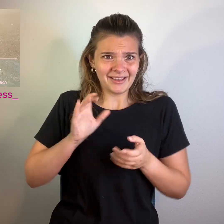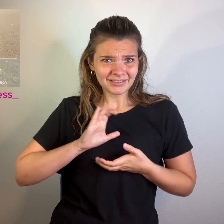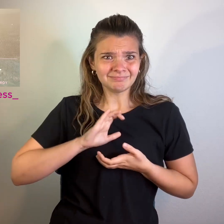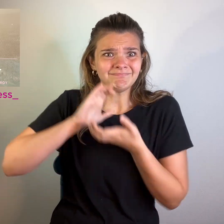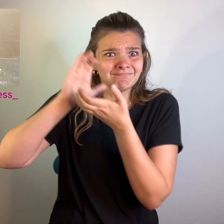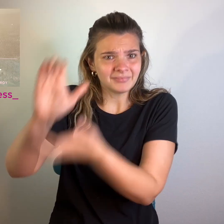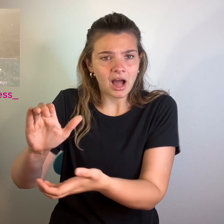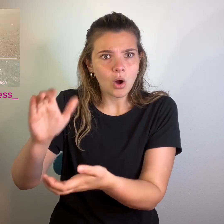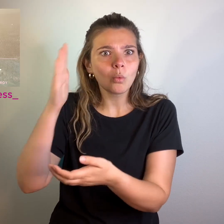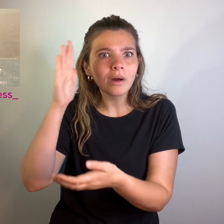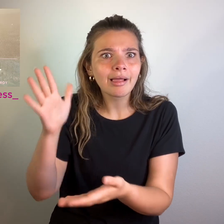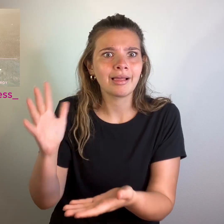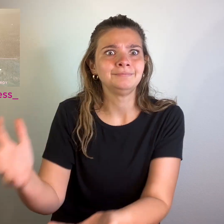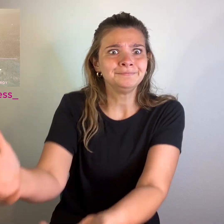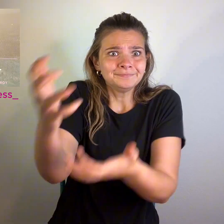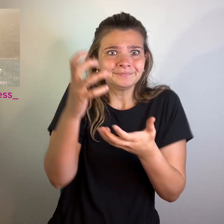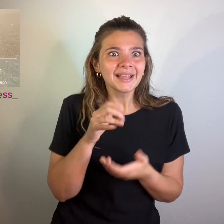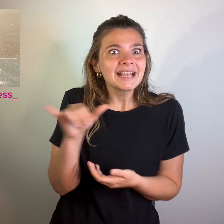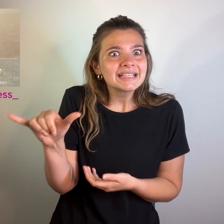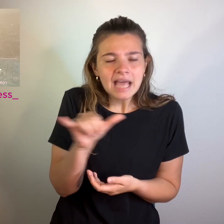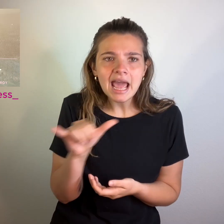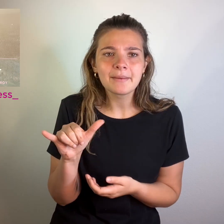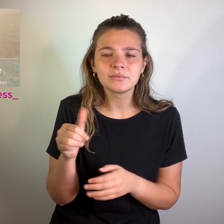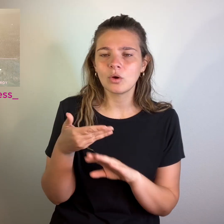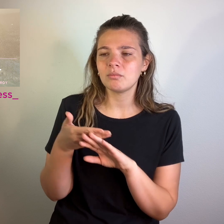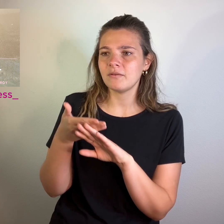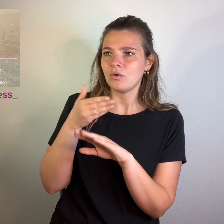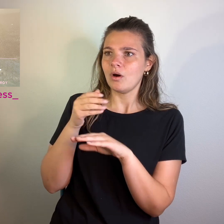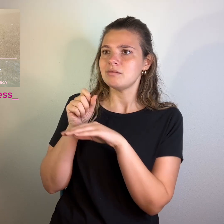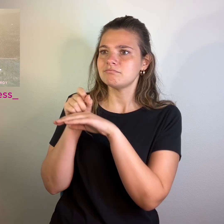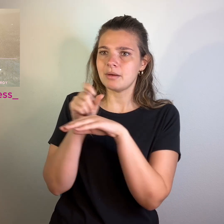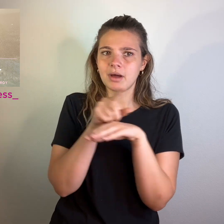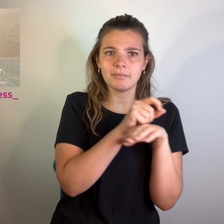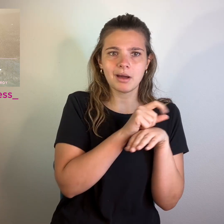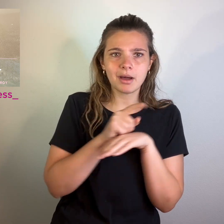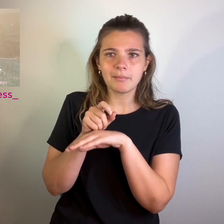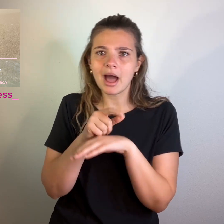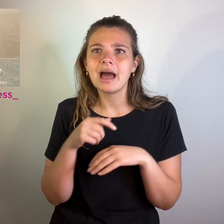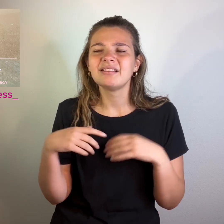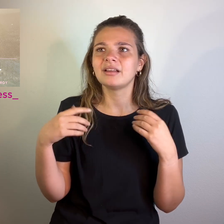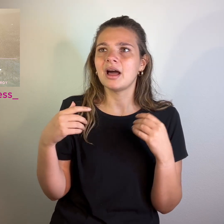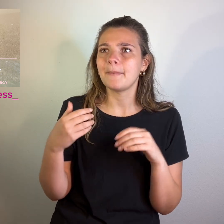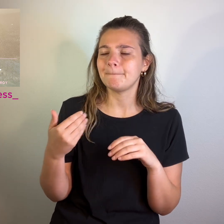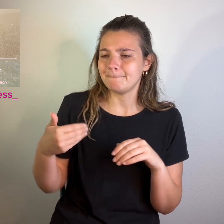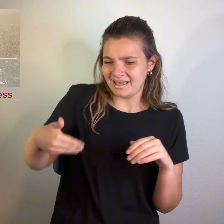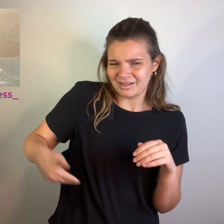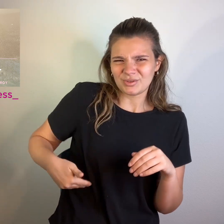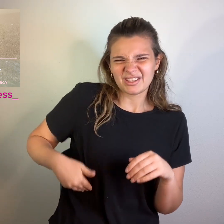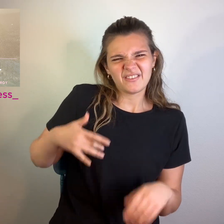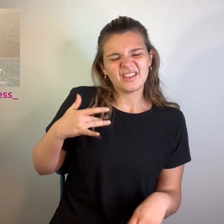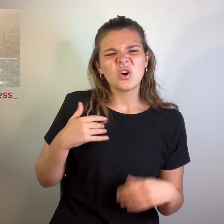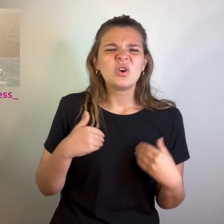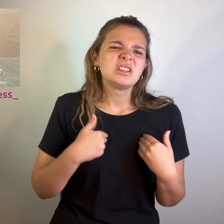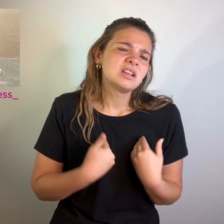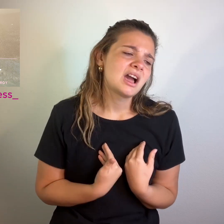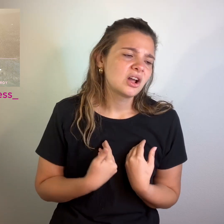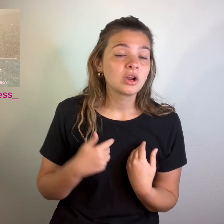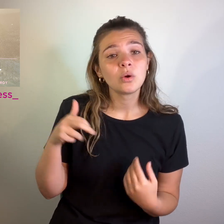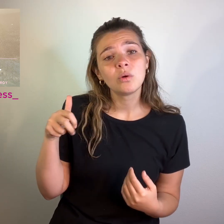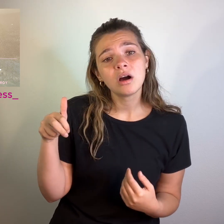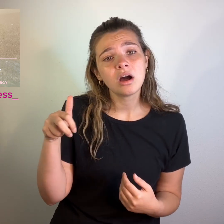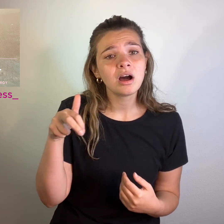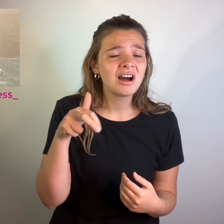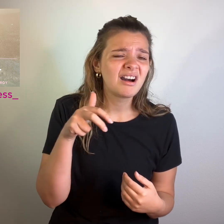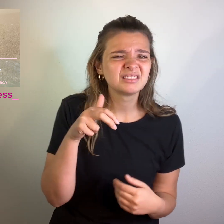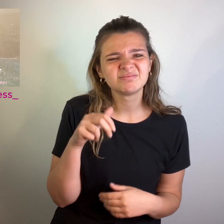receive. Like before I had sent some of these messages at different times when my intuition told me to, I was feeling tired, I was on my walk, and maybe I wasn't